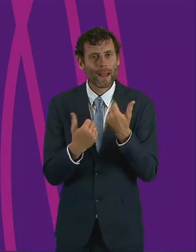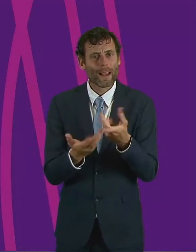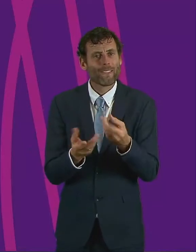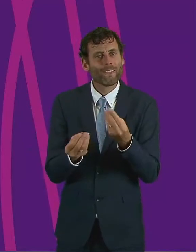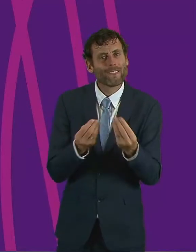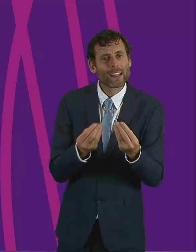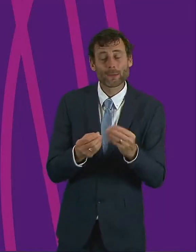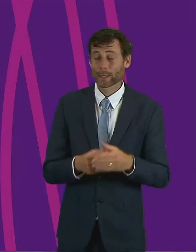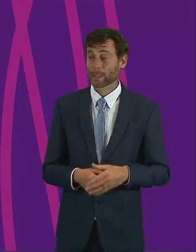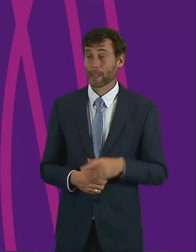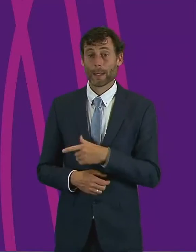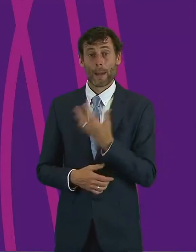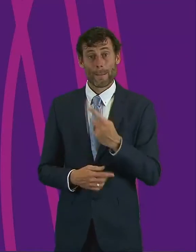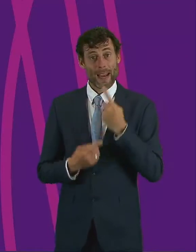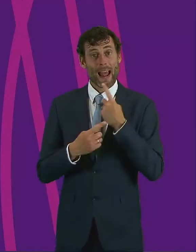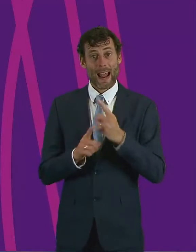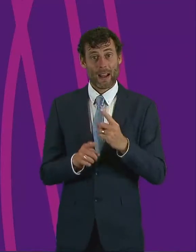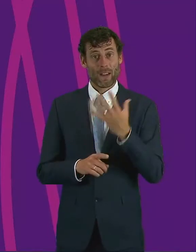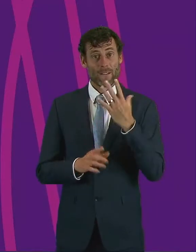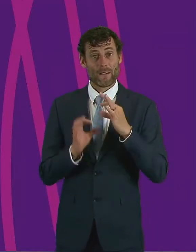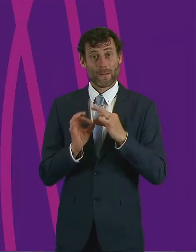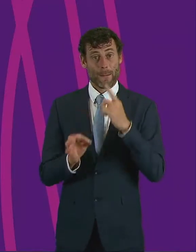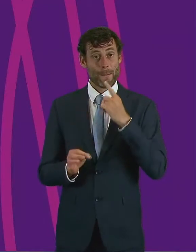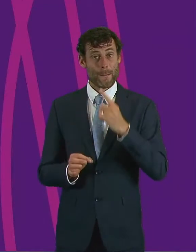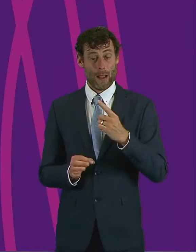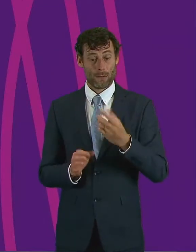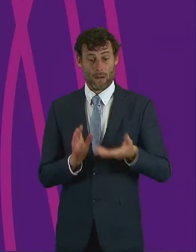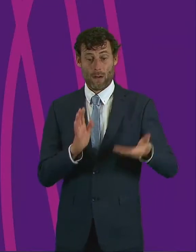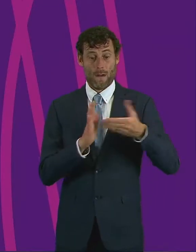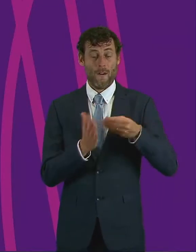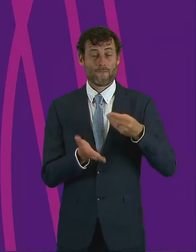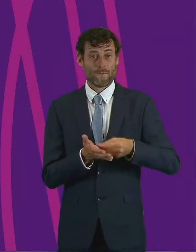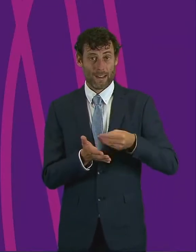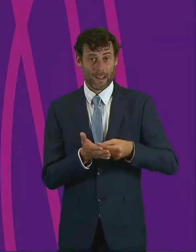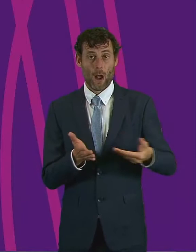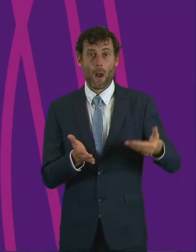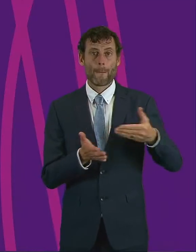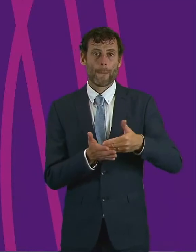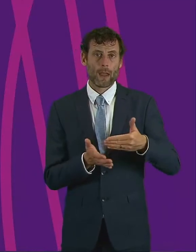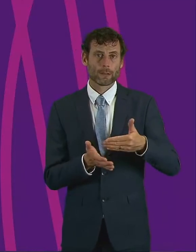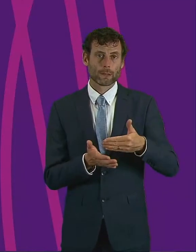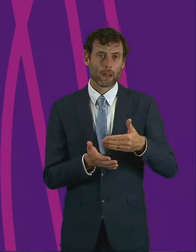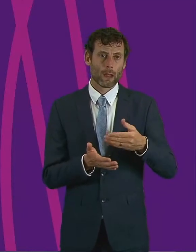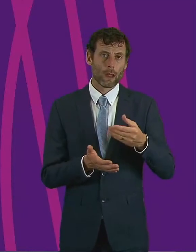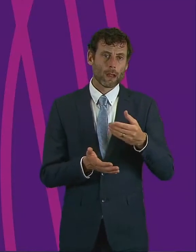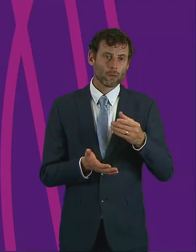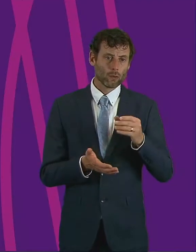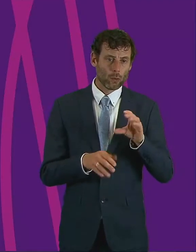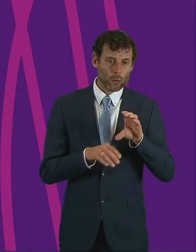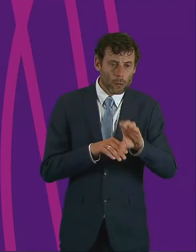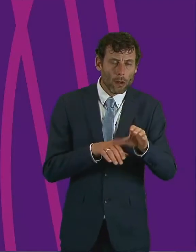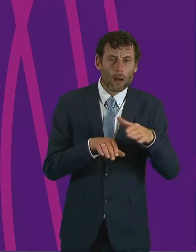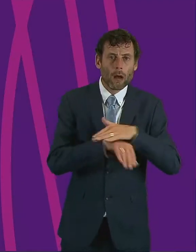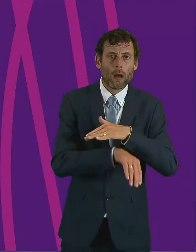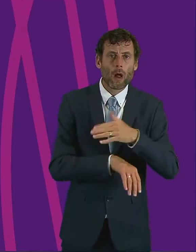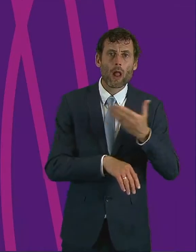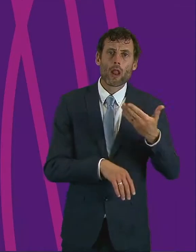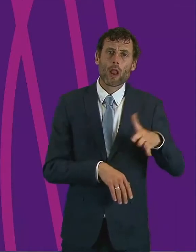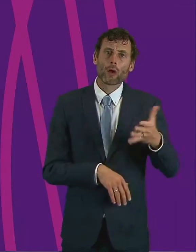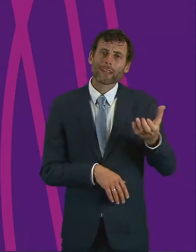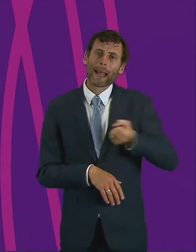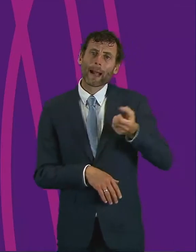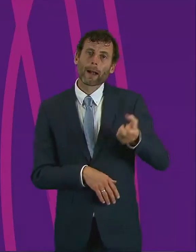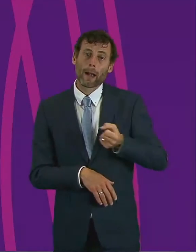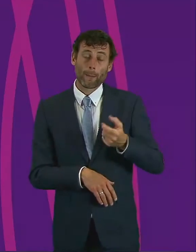of funding and the scheme to reimburse lost income, we are working with COSLA but also pressing the UK Government